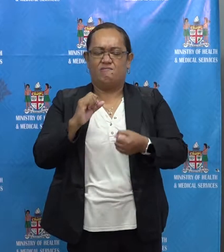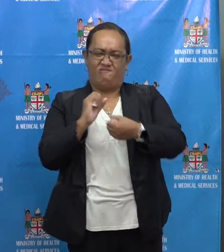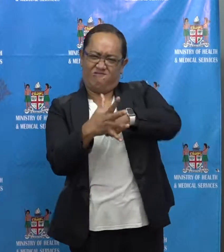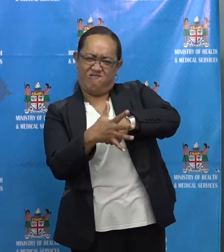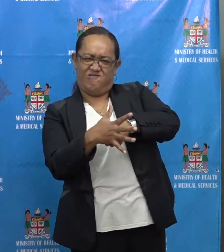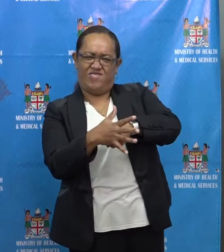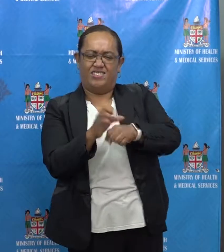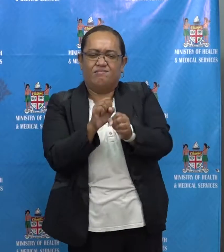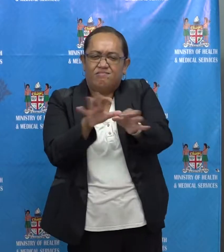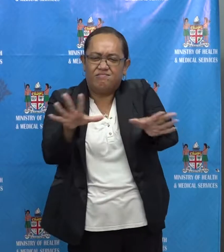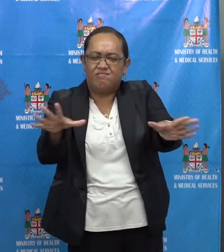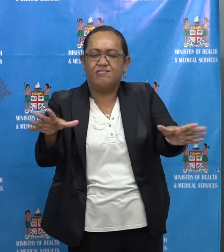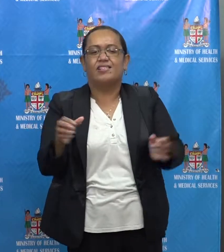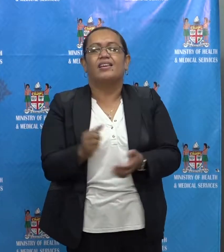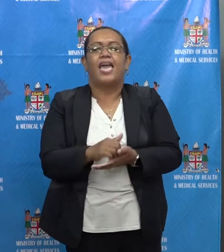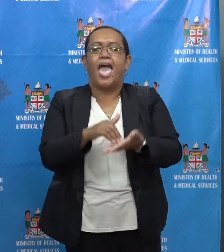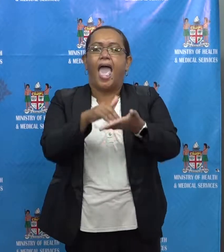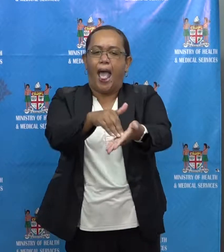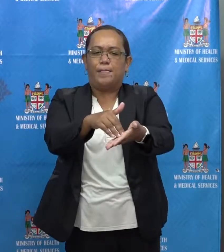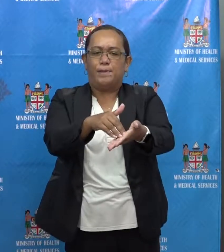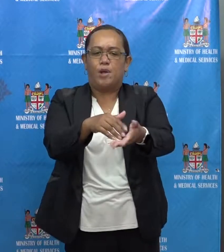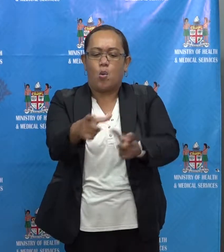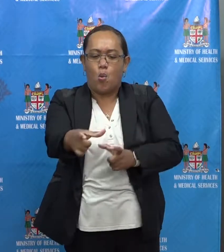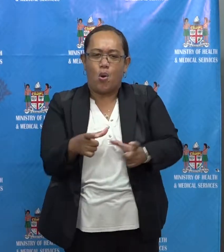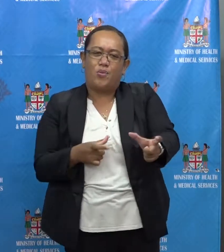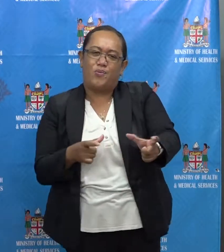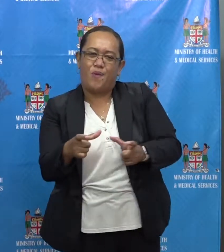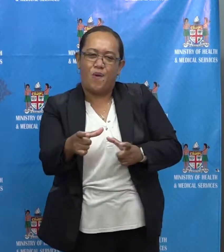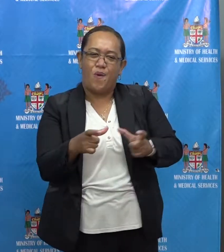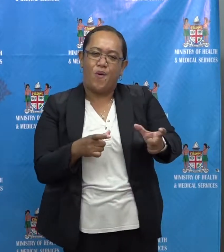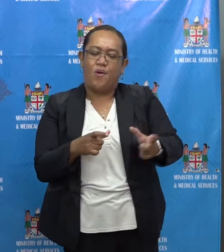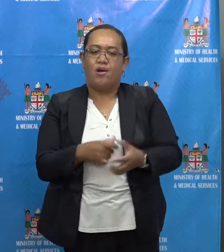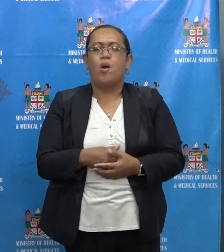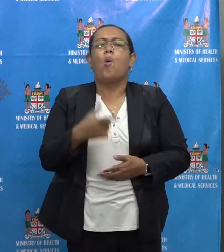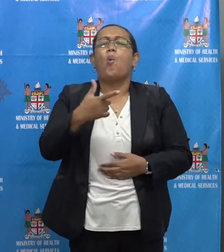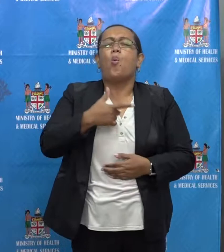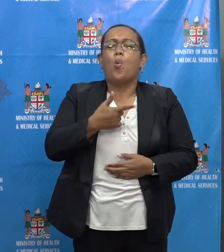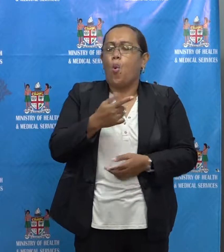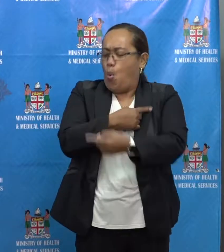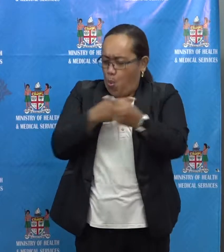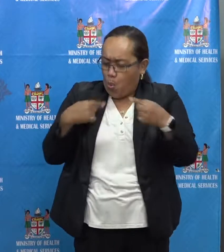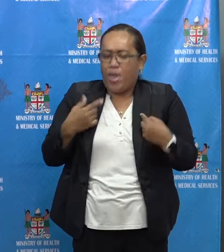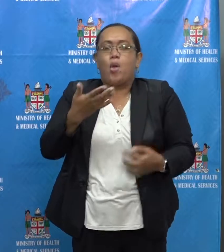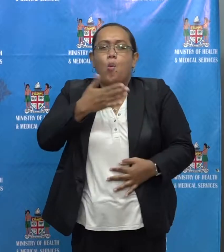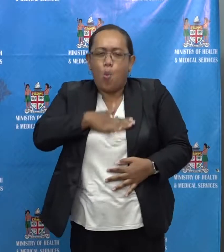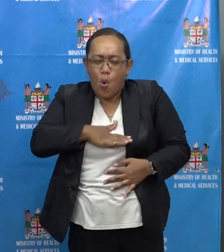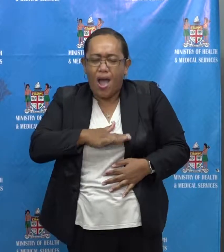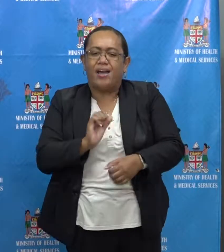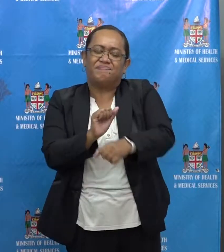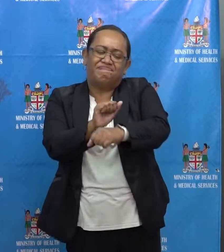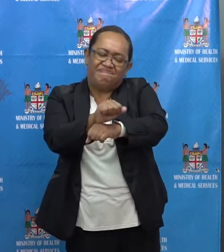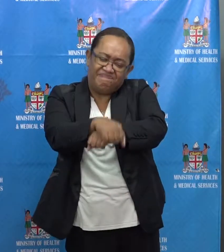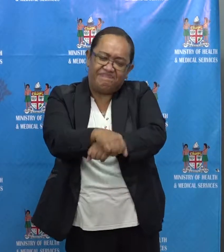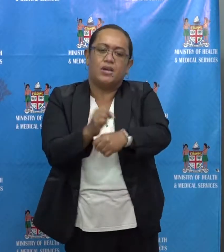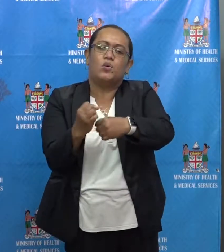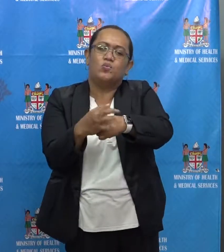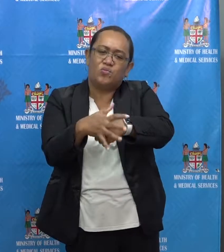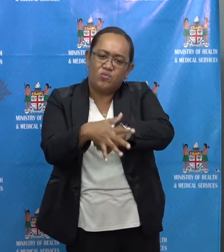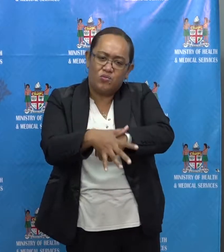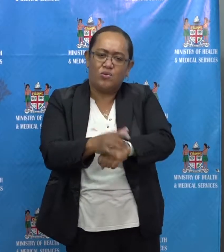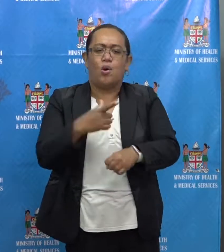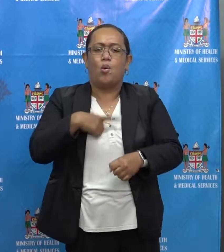This has to be a national team effort. We are all working to overcome the same mountain of adversity for the benefit of every